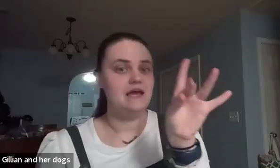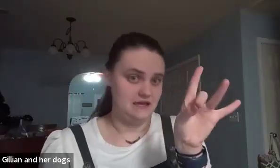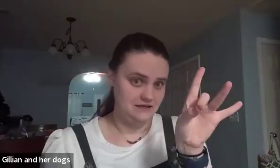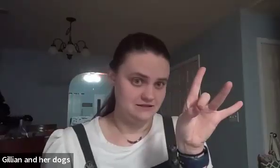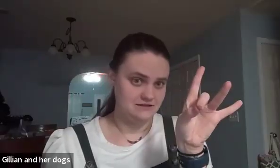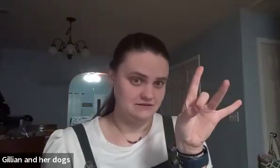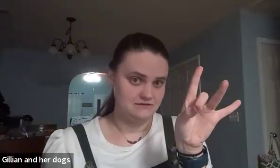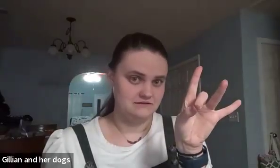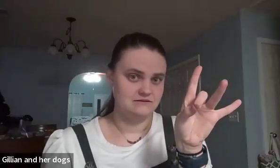28,